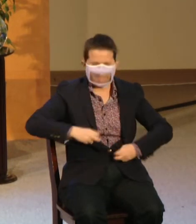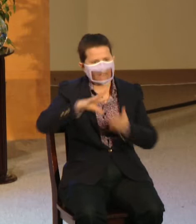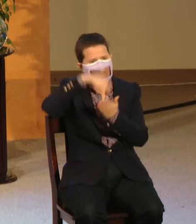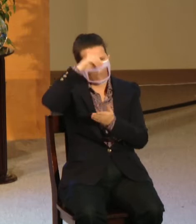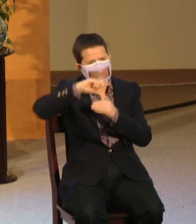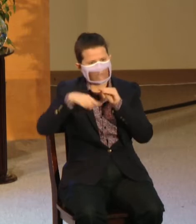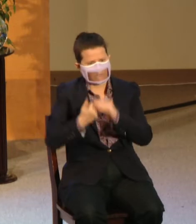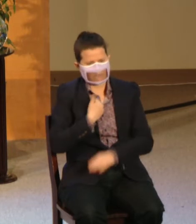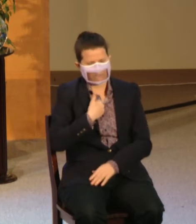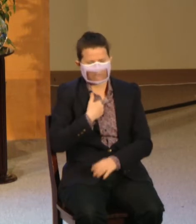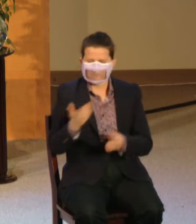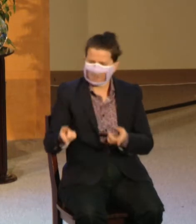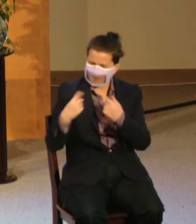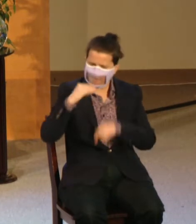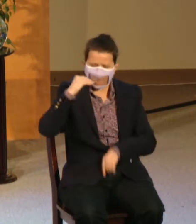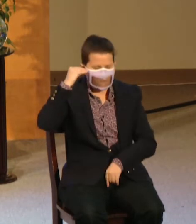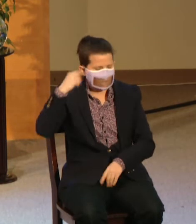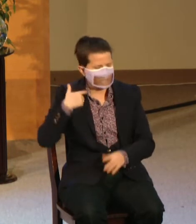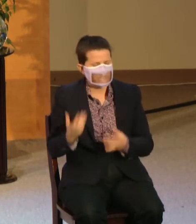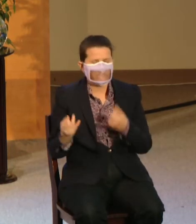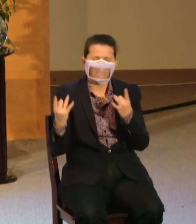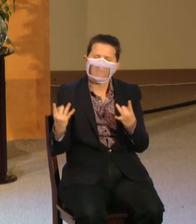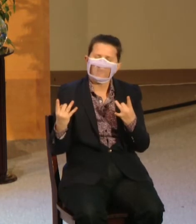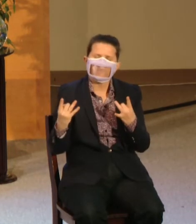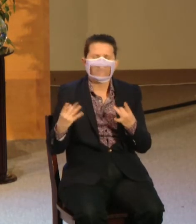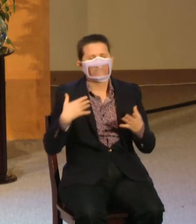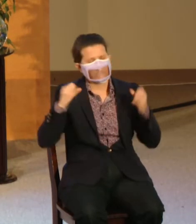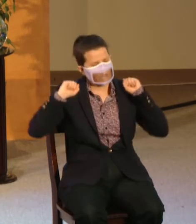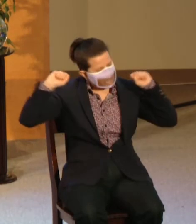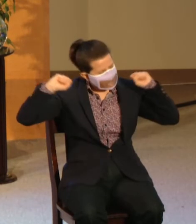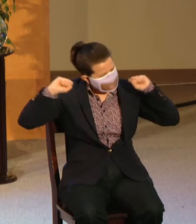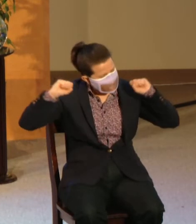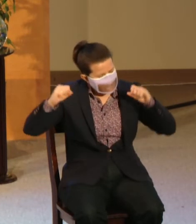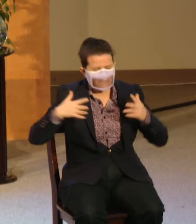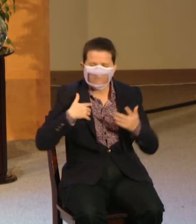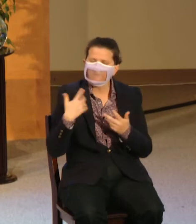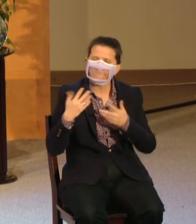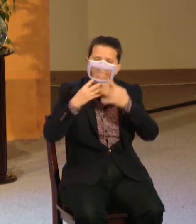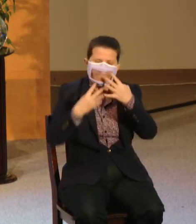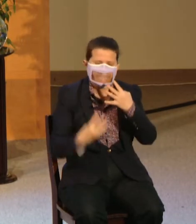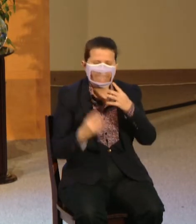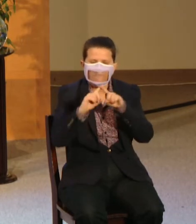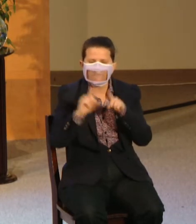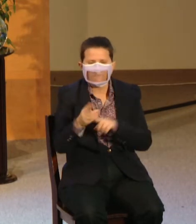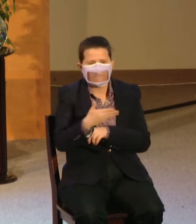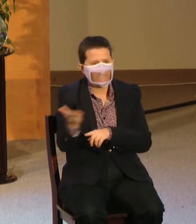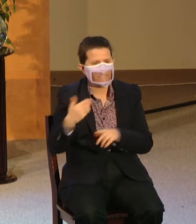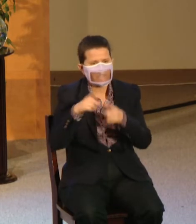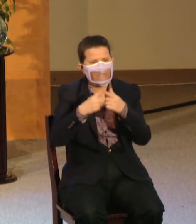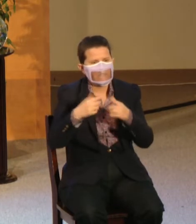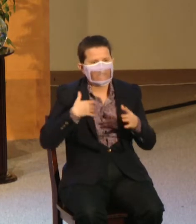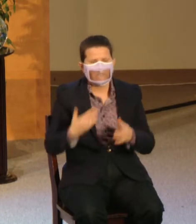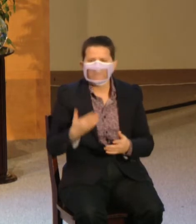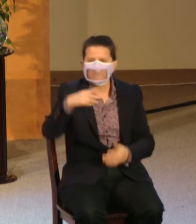she started meditating. She started working on her body. Before long, she was starting a podcast and a